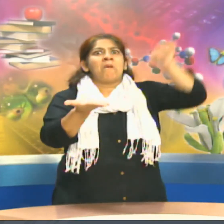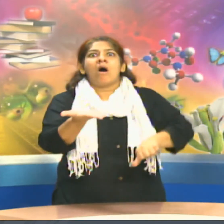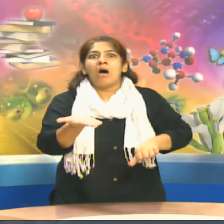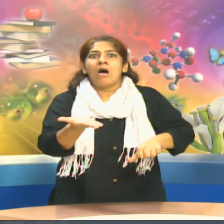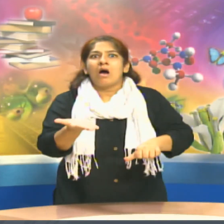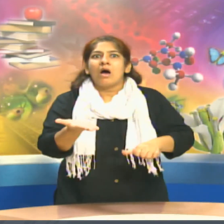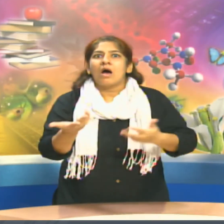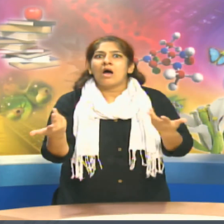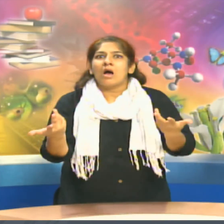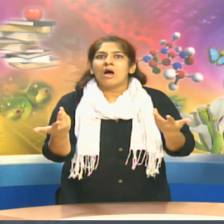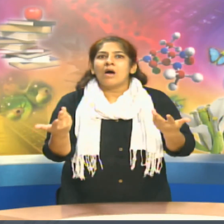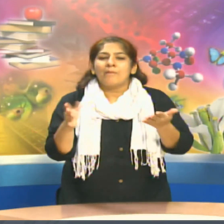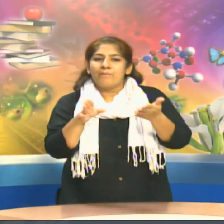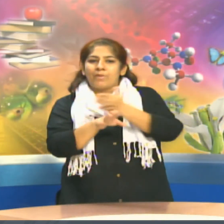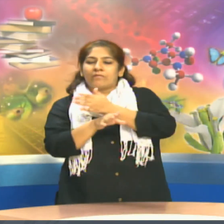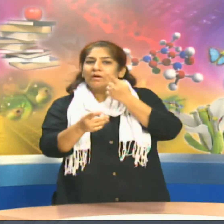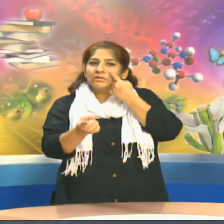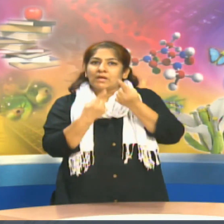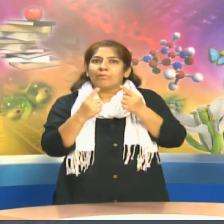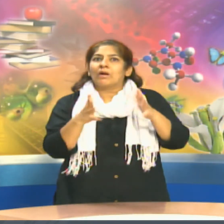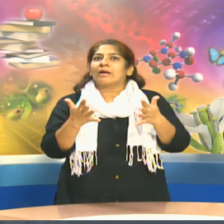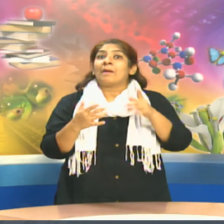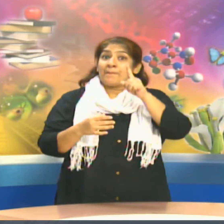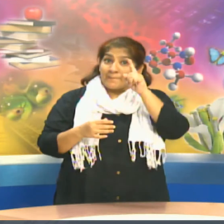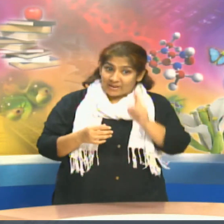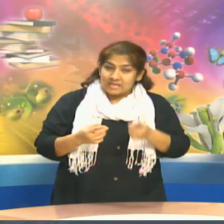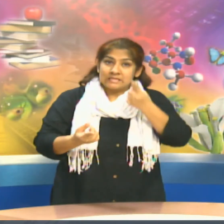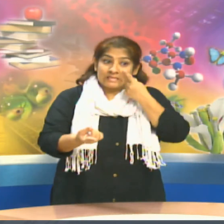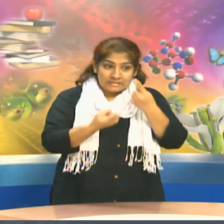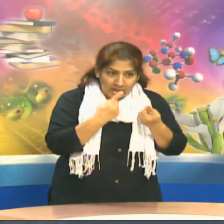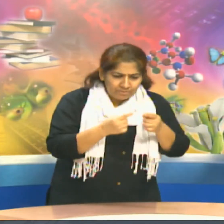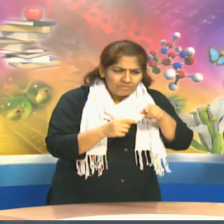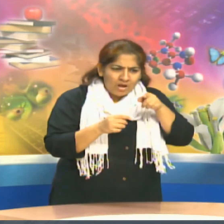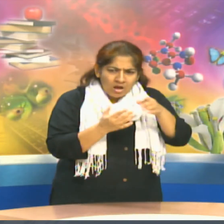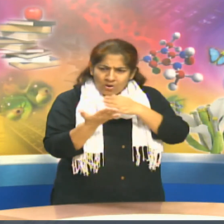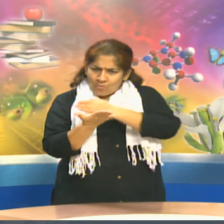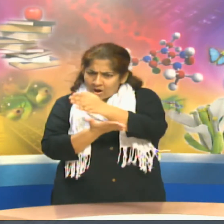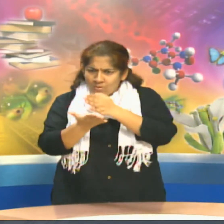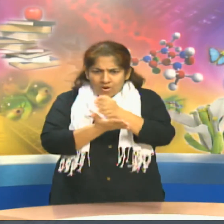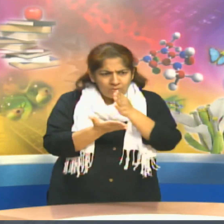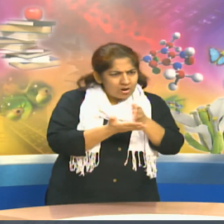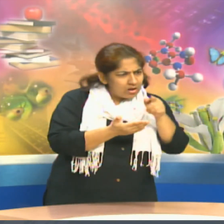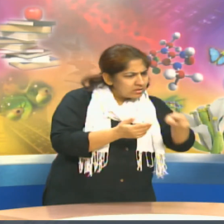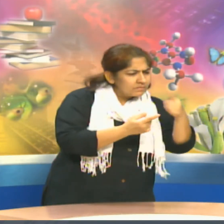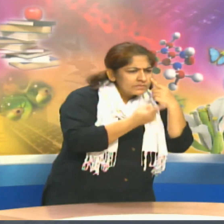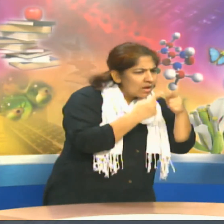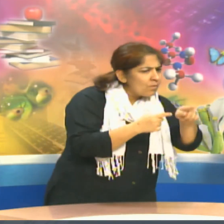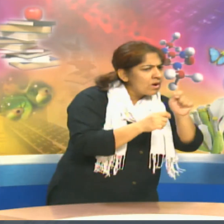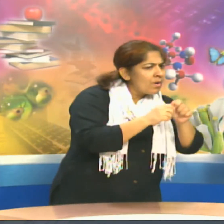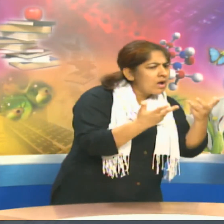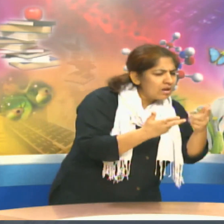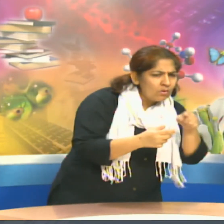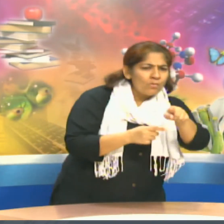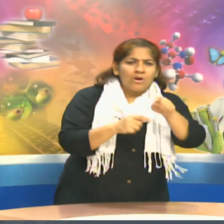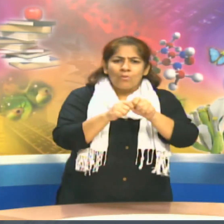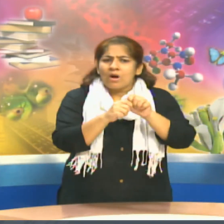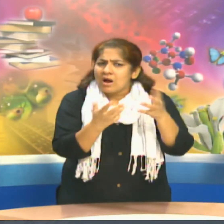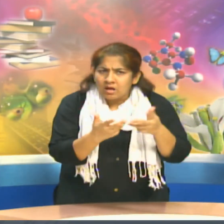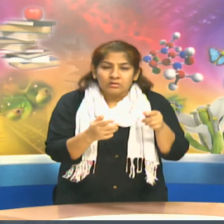way and do that, no, it is not like that. We must find the different ways of doing